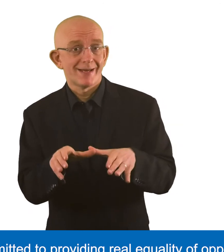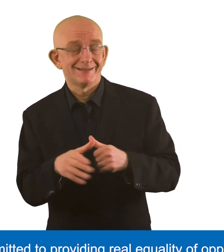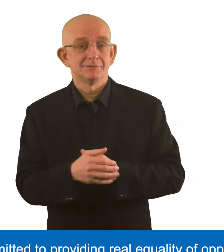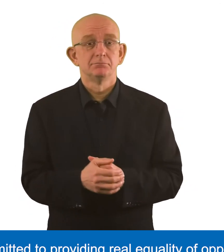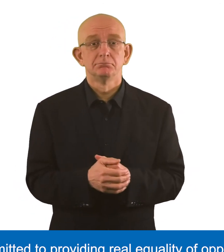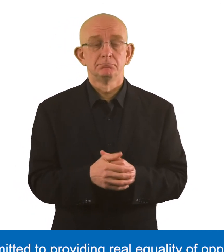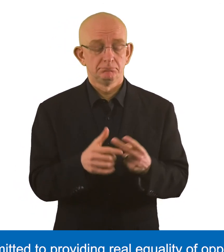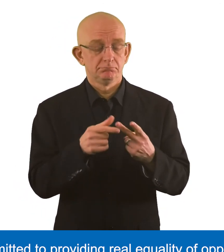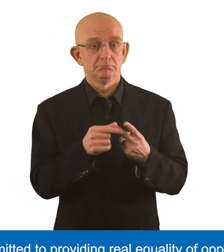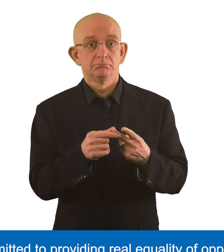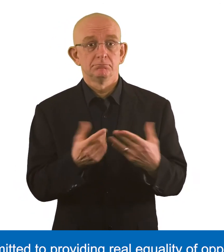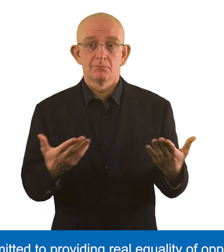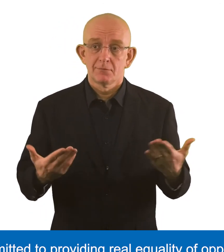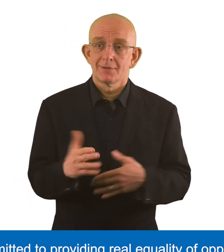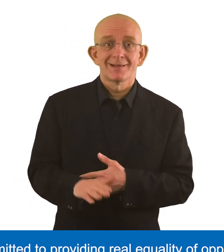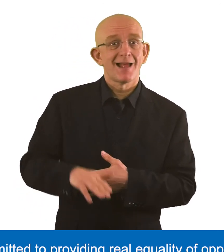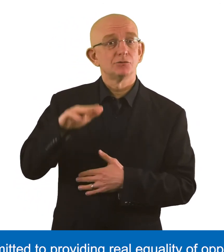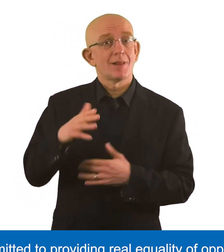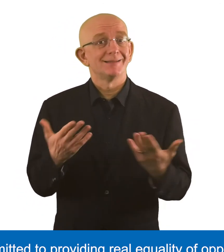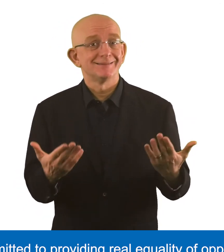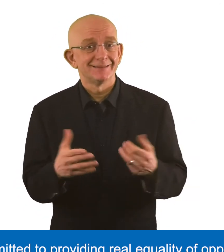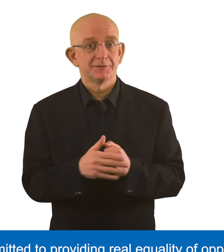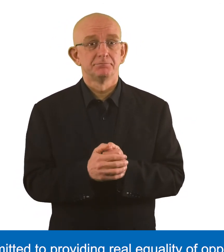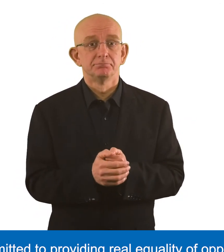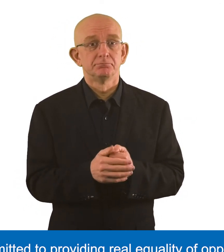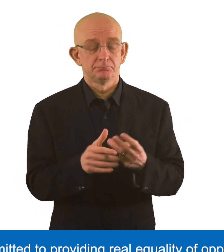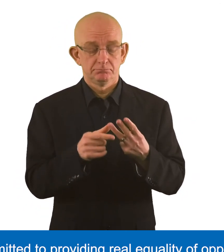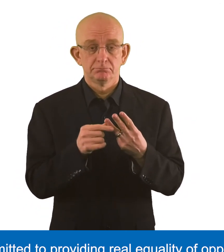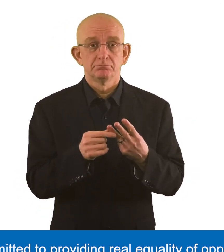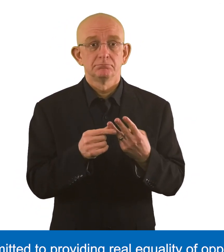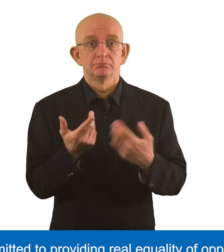or national origin, disability, religion,